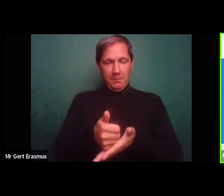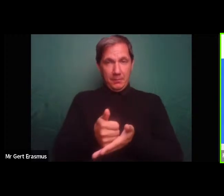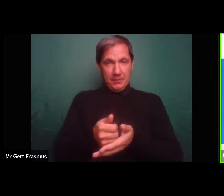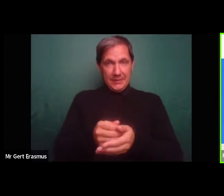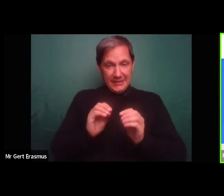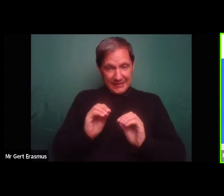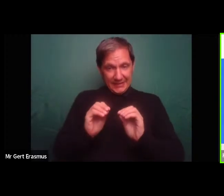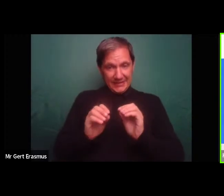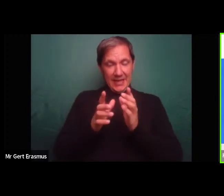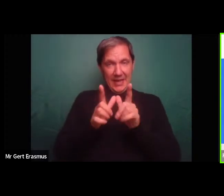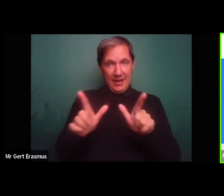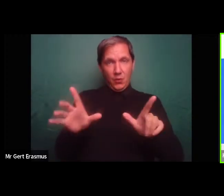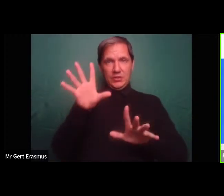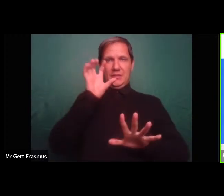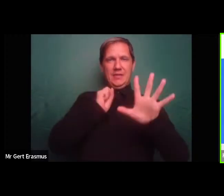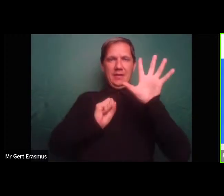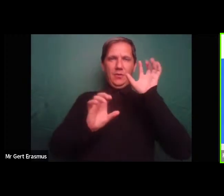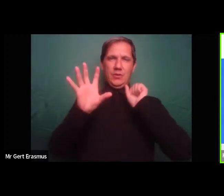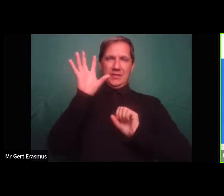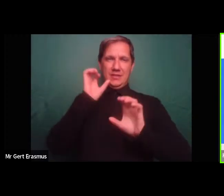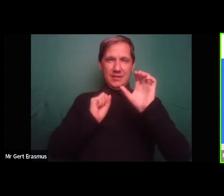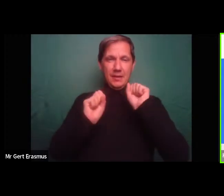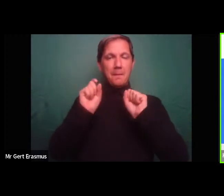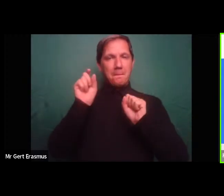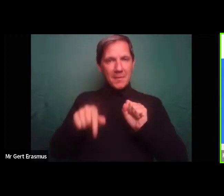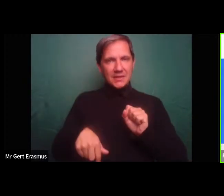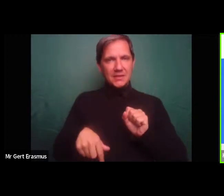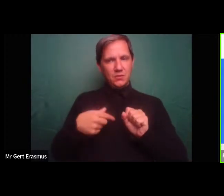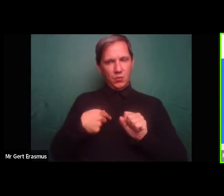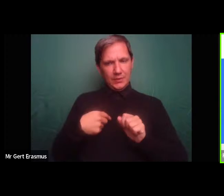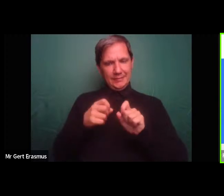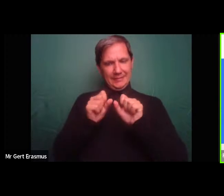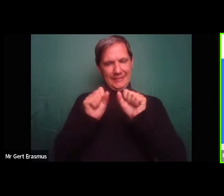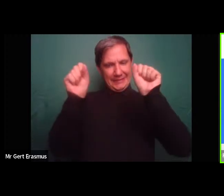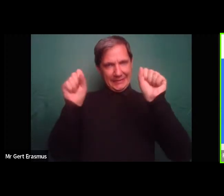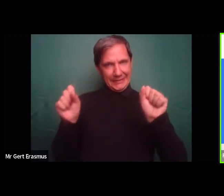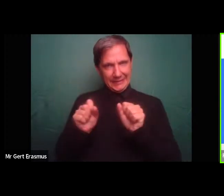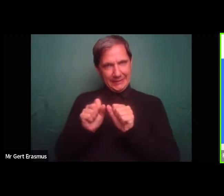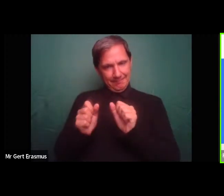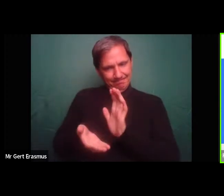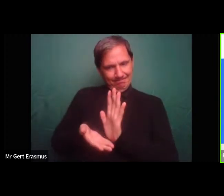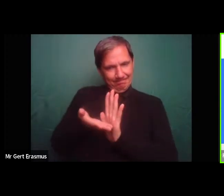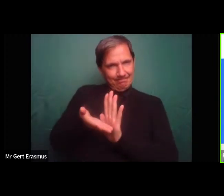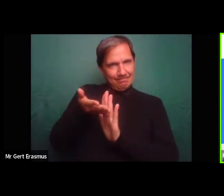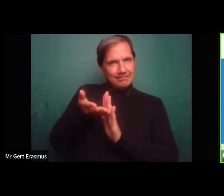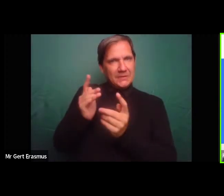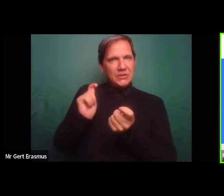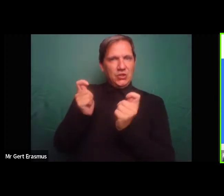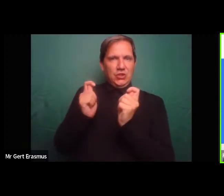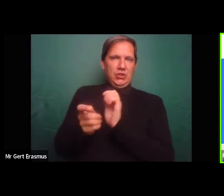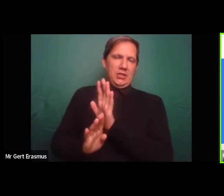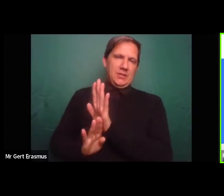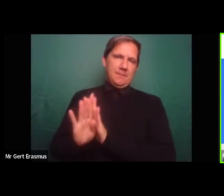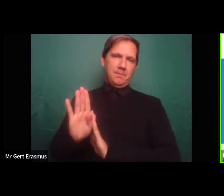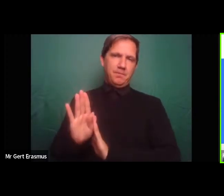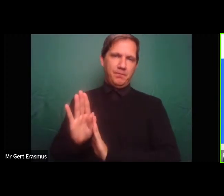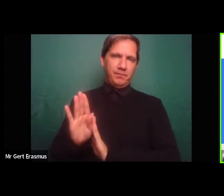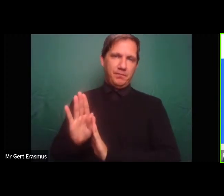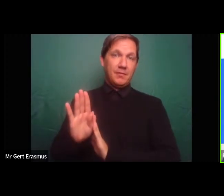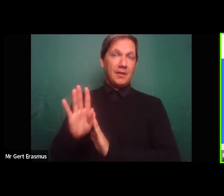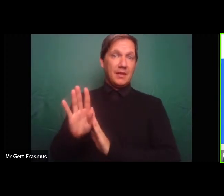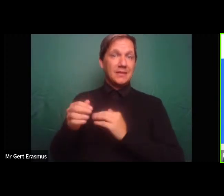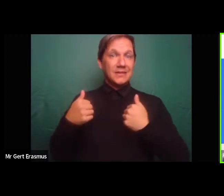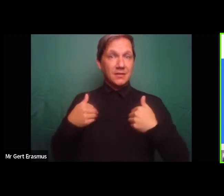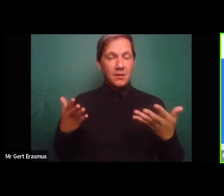addressed more systematically, possibly, certainly at the early childhood